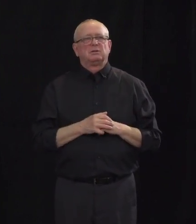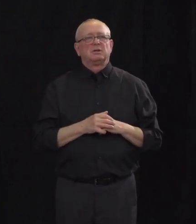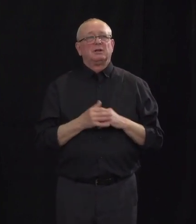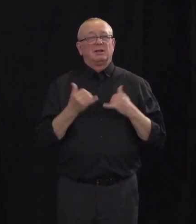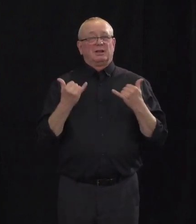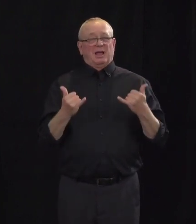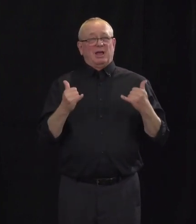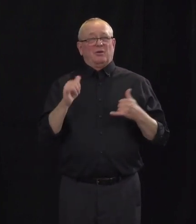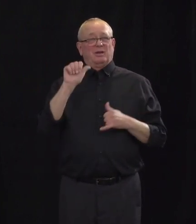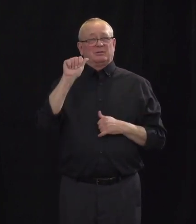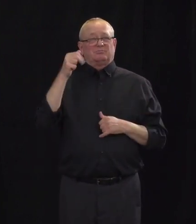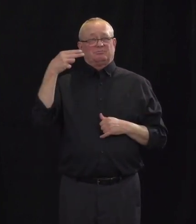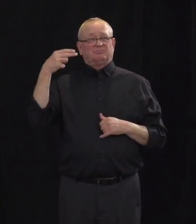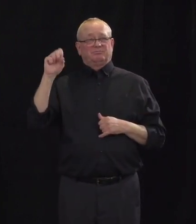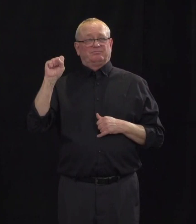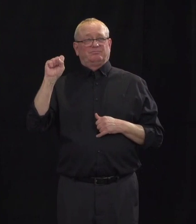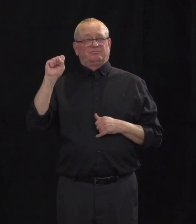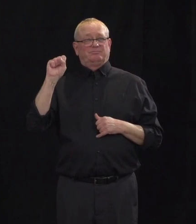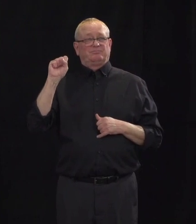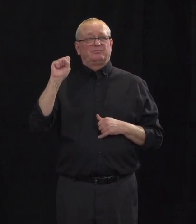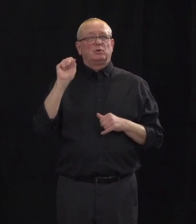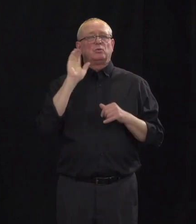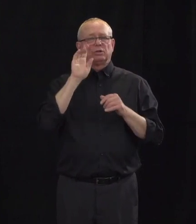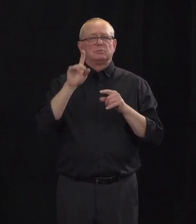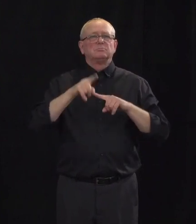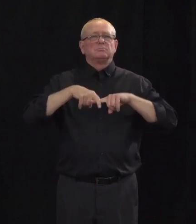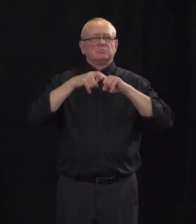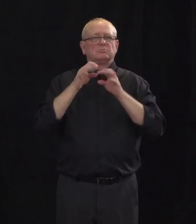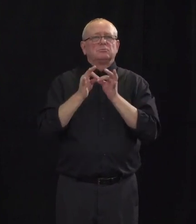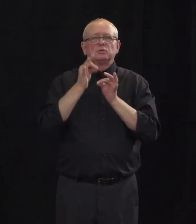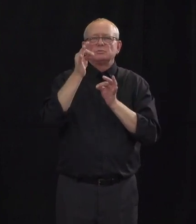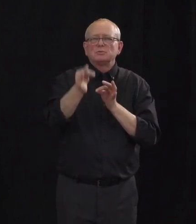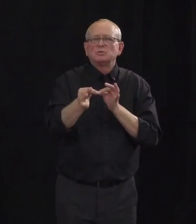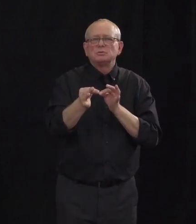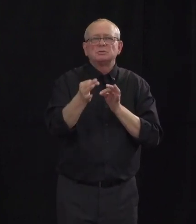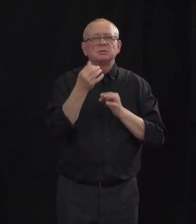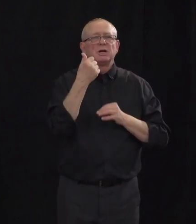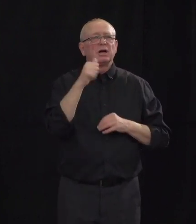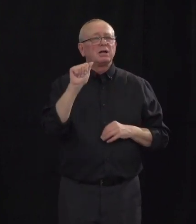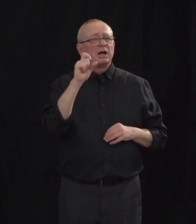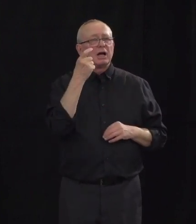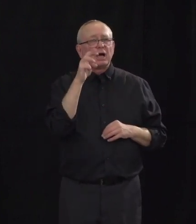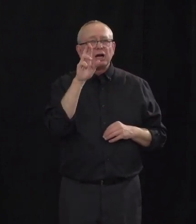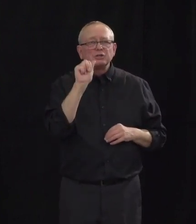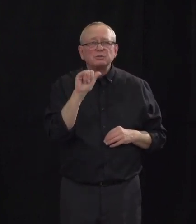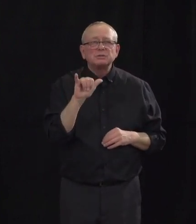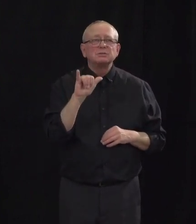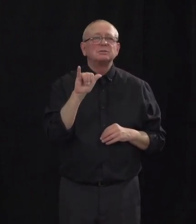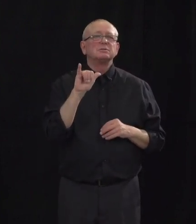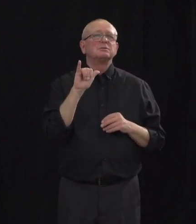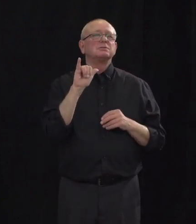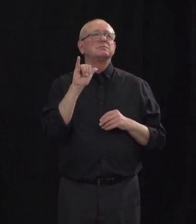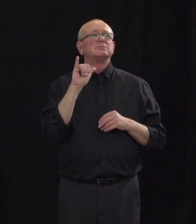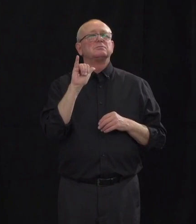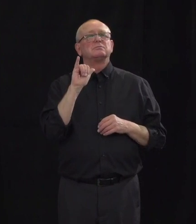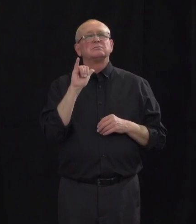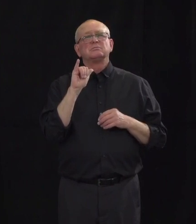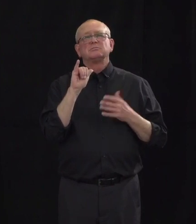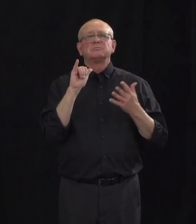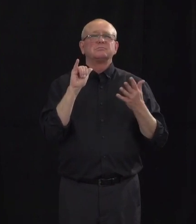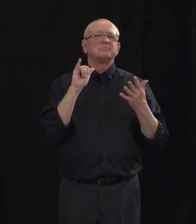considered non-urgent by the ordering physician. To be clear, anyone needing outpatient or